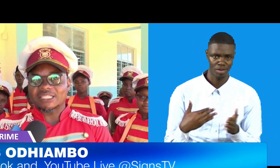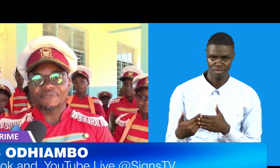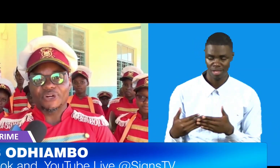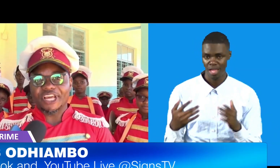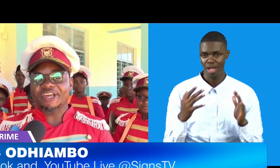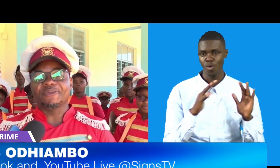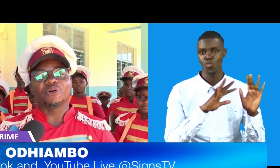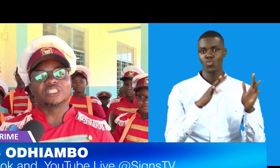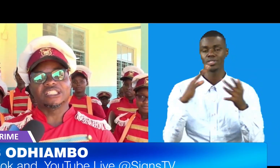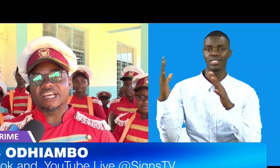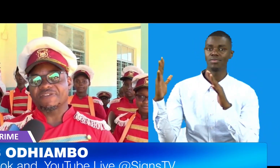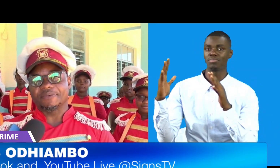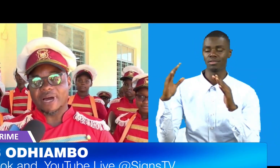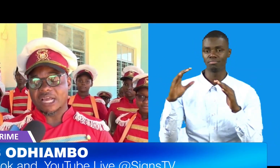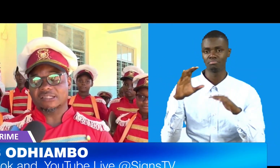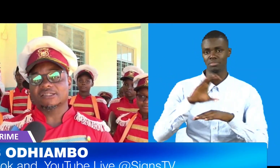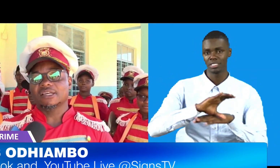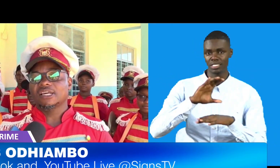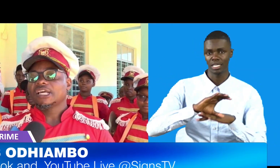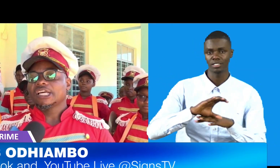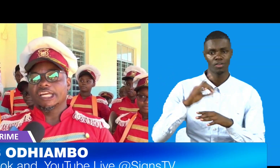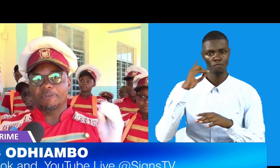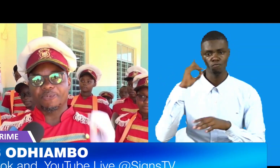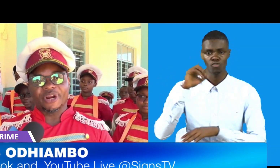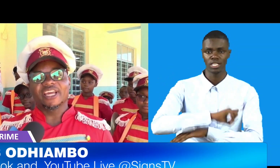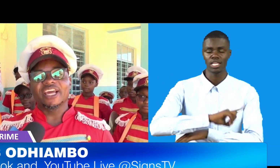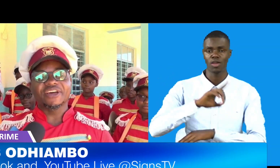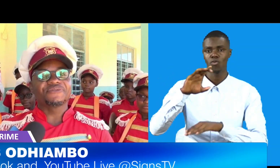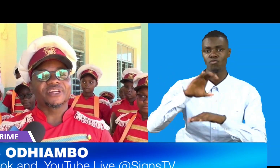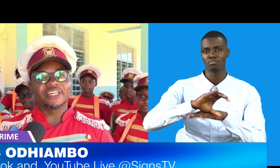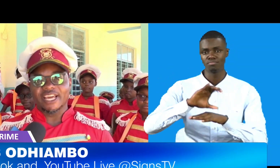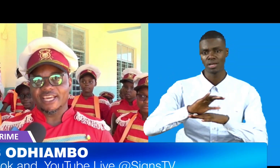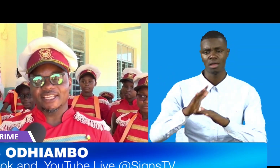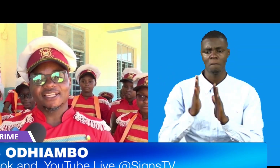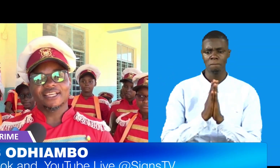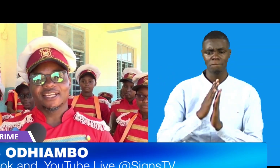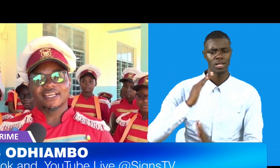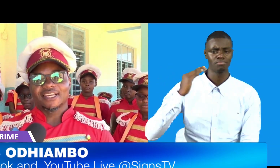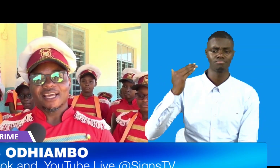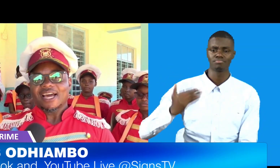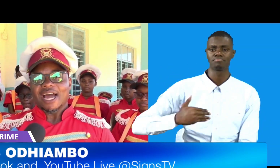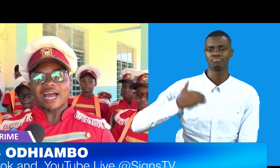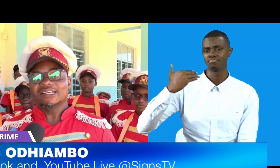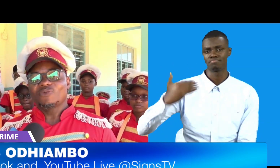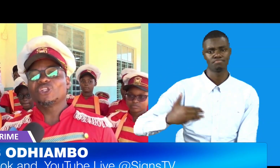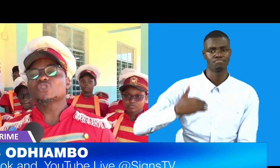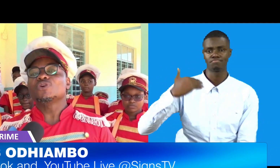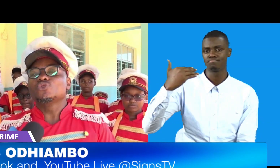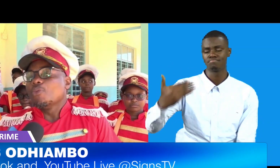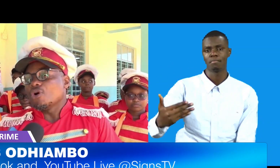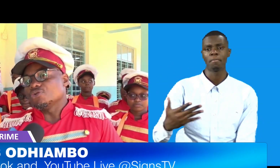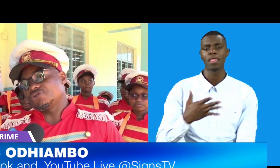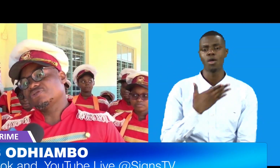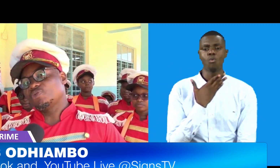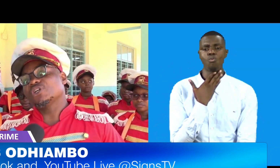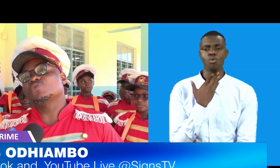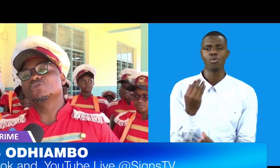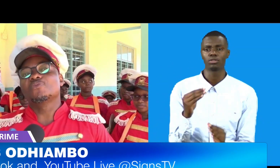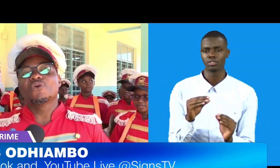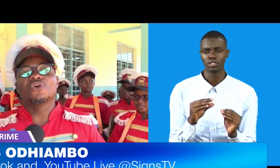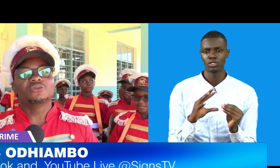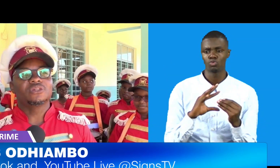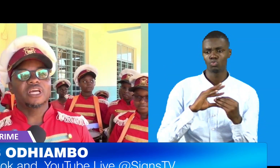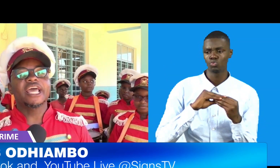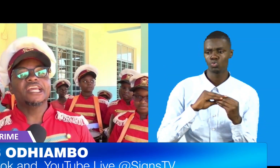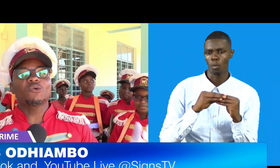celebrate Mass for them on the day of the Mass. They pray every day, and we just want to mold. We just